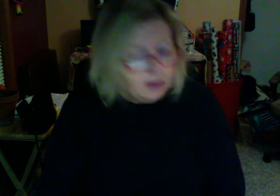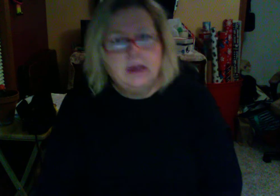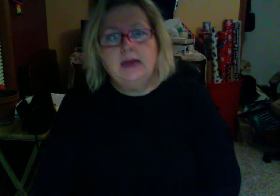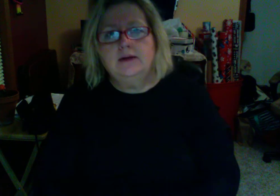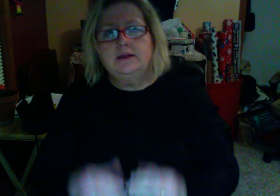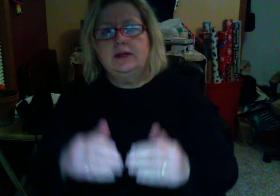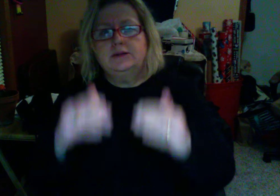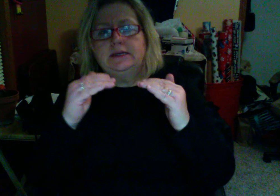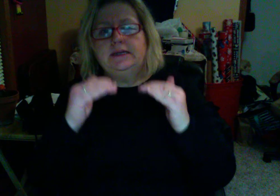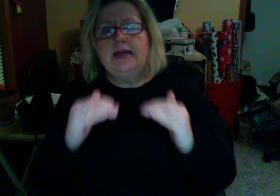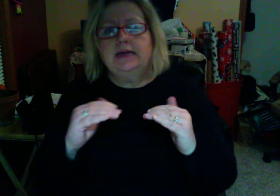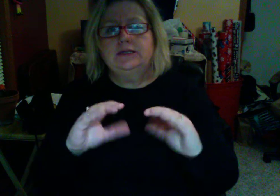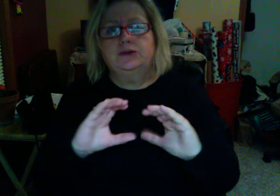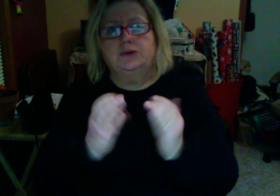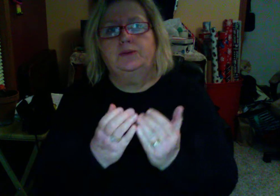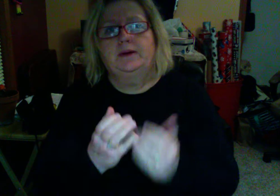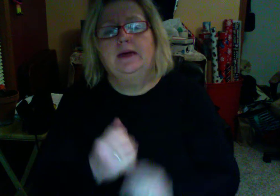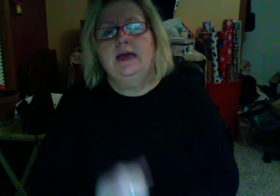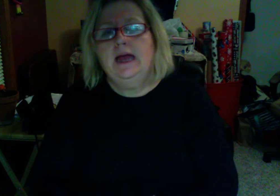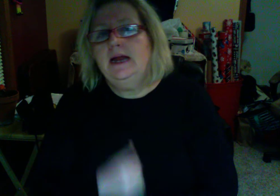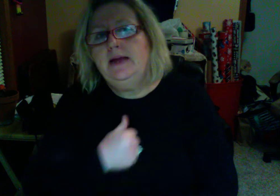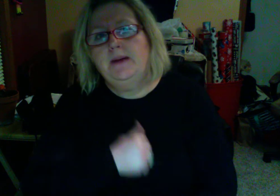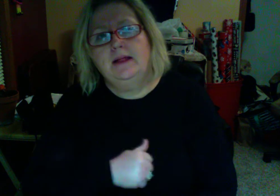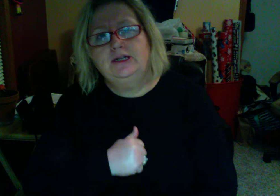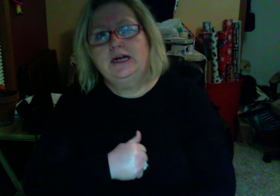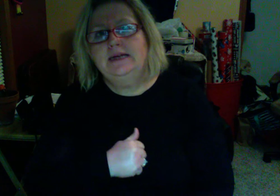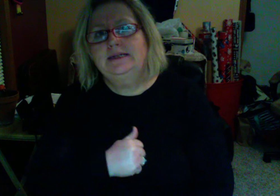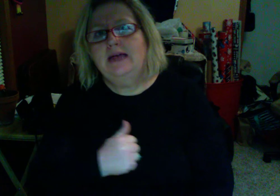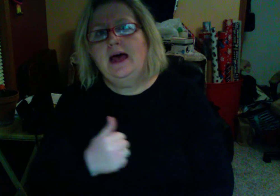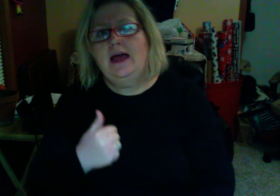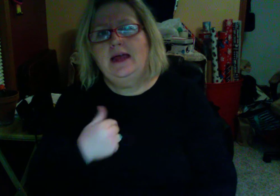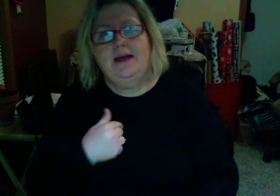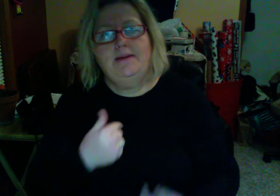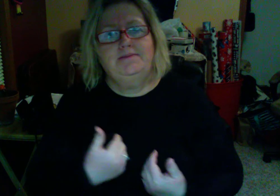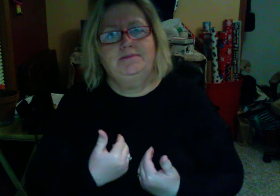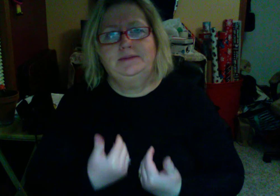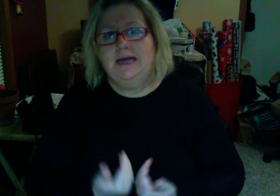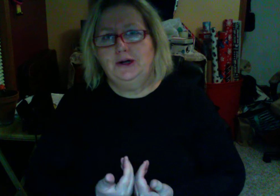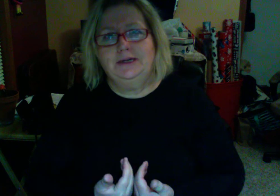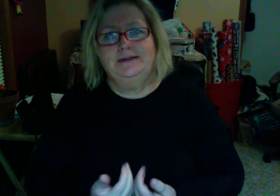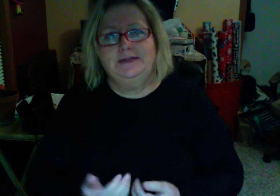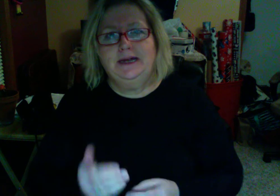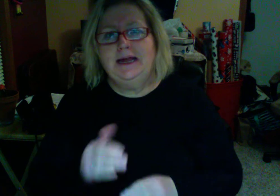Okay, then there's the next group. And I apologize, I am tired tonight.